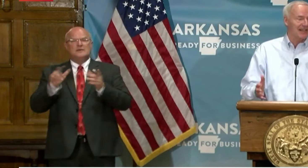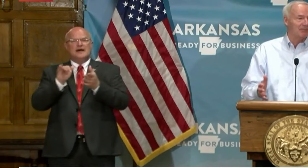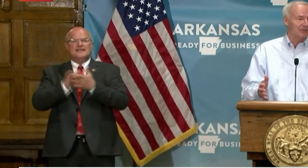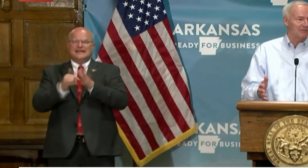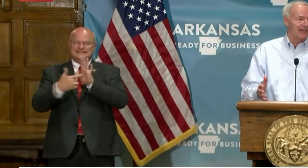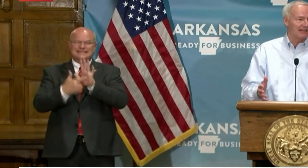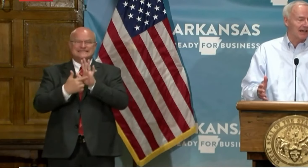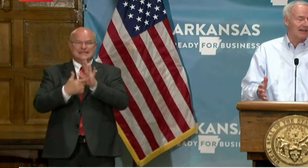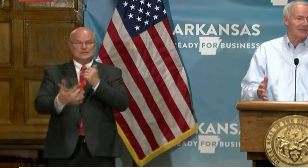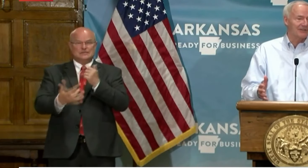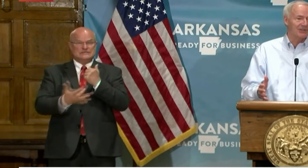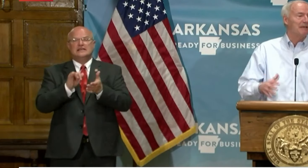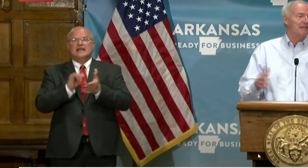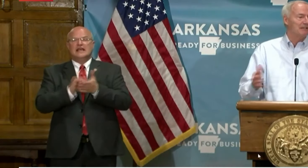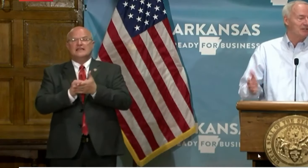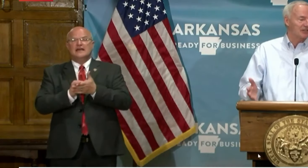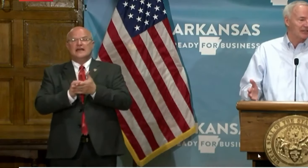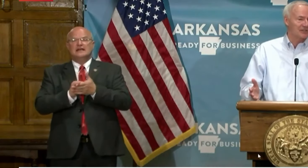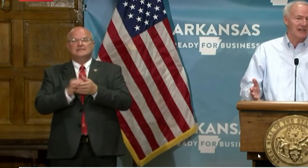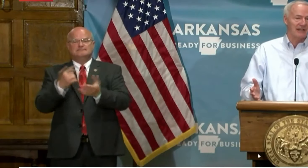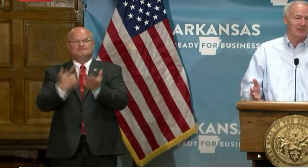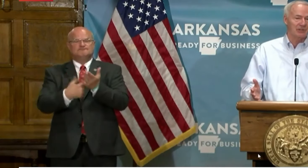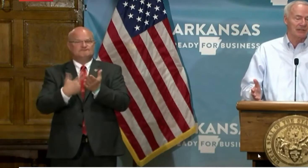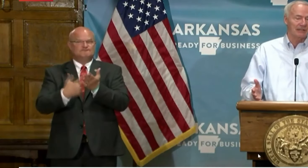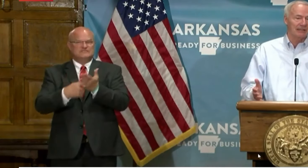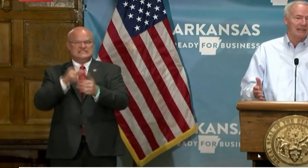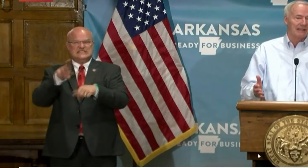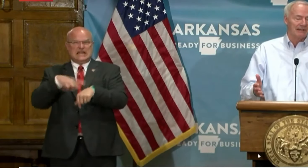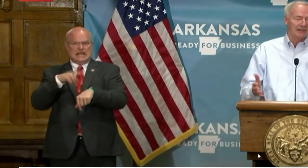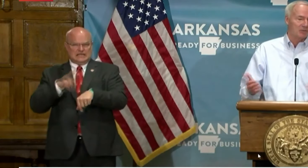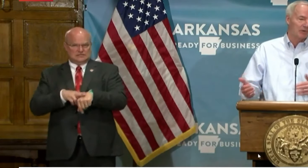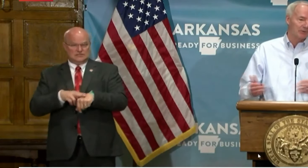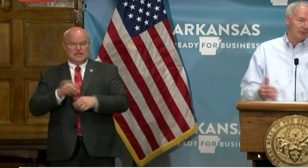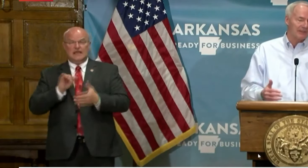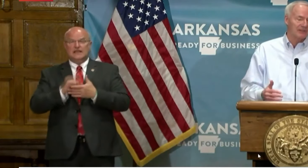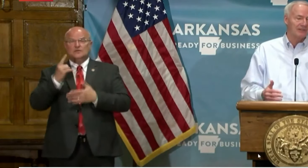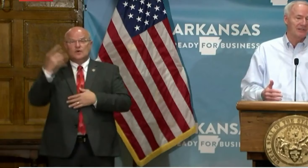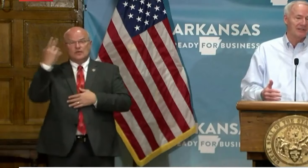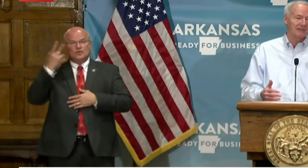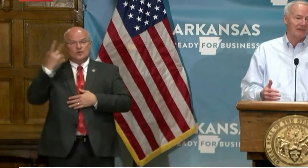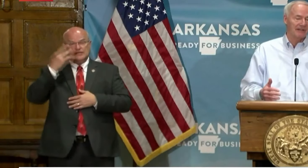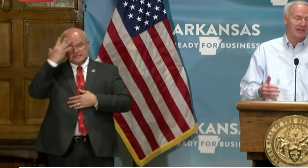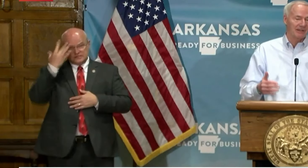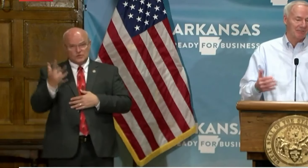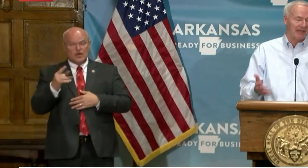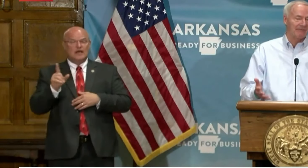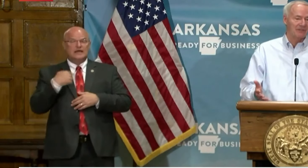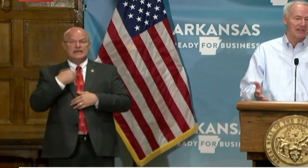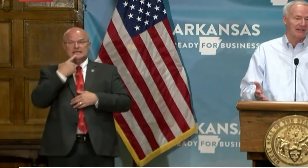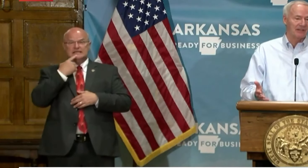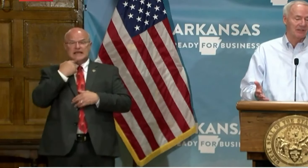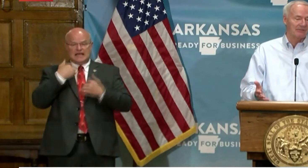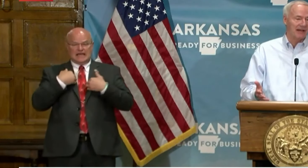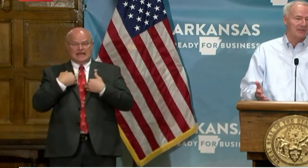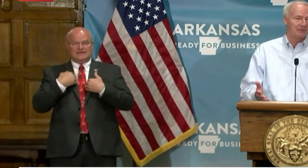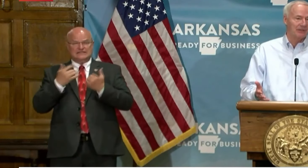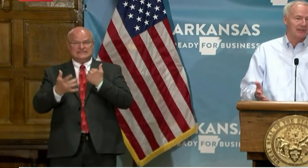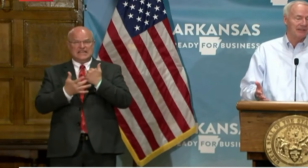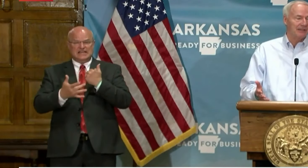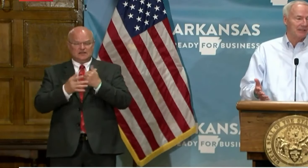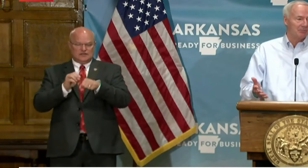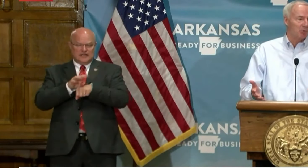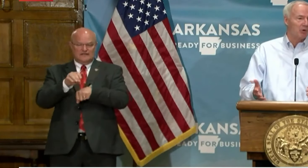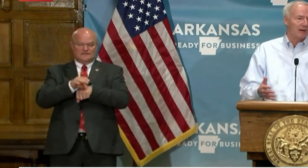that's an example of technology discussed nationally, and that's one of the reasons as I have this technical